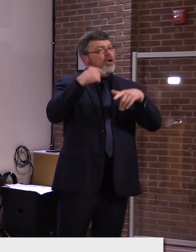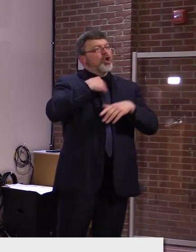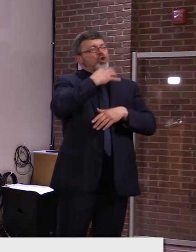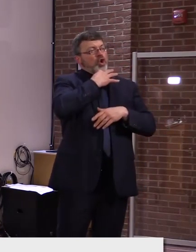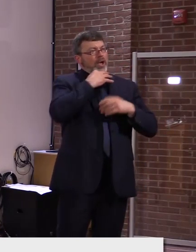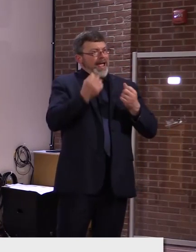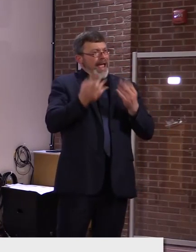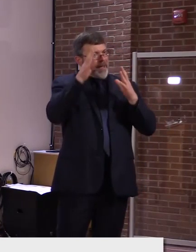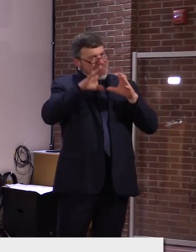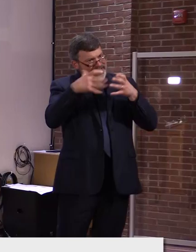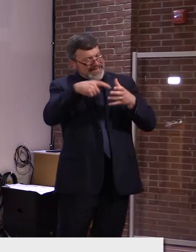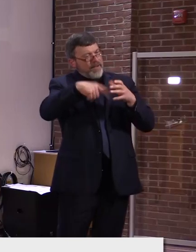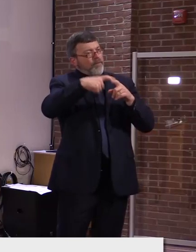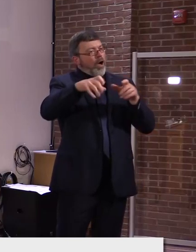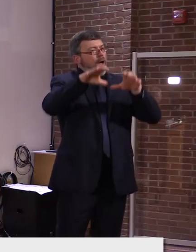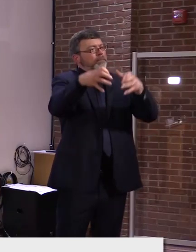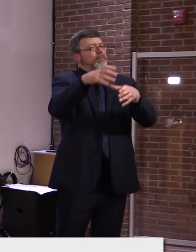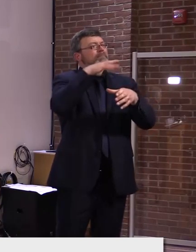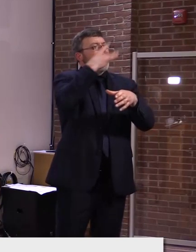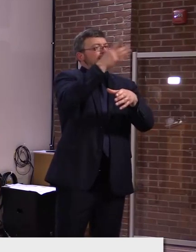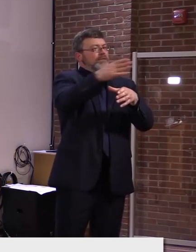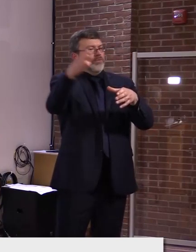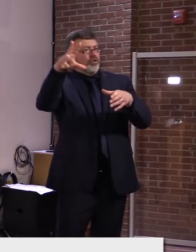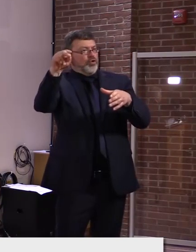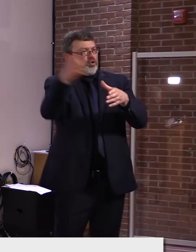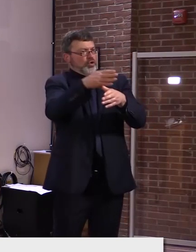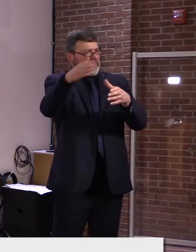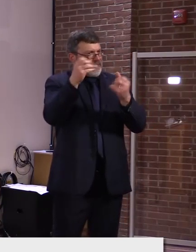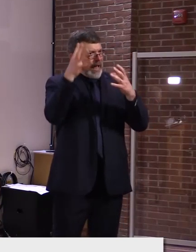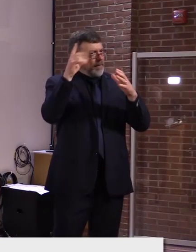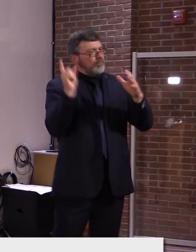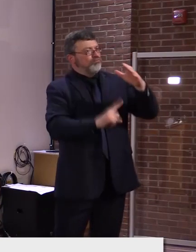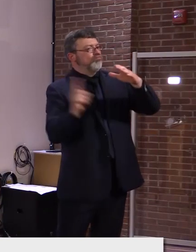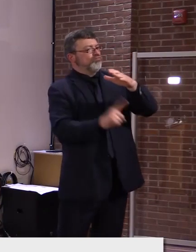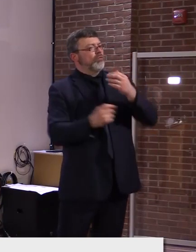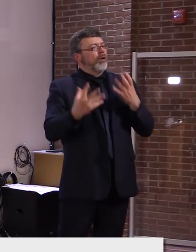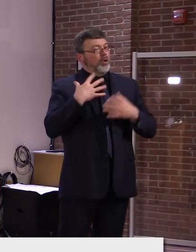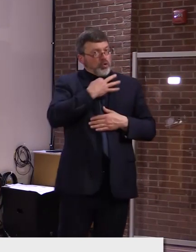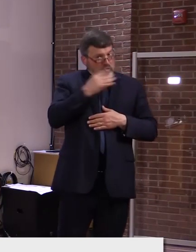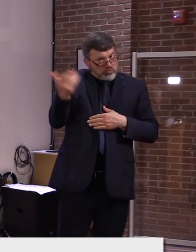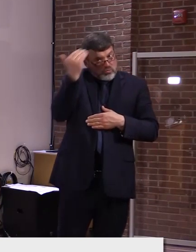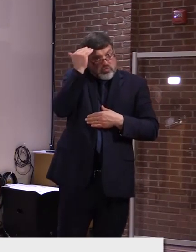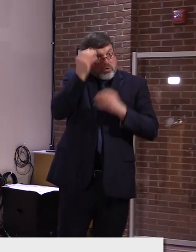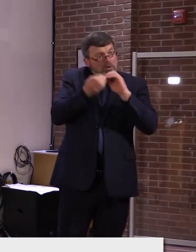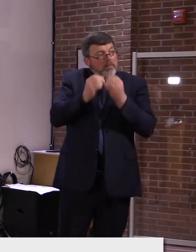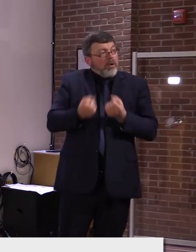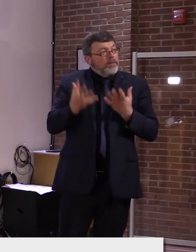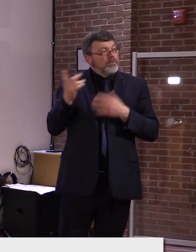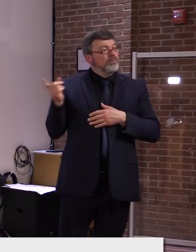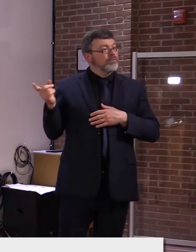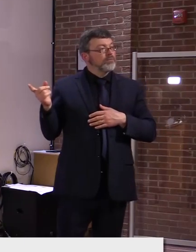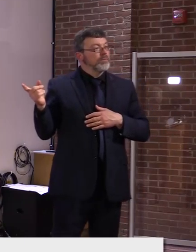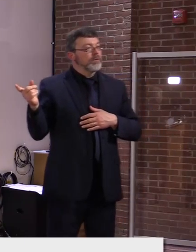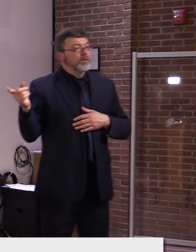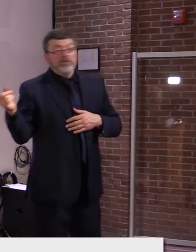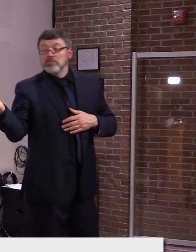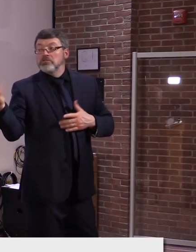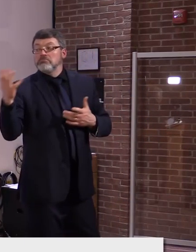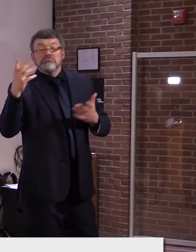We got to remember, Lisa, that we've never planned for these to be the mass vac sites that we've seen earlier in the